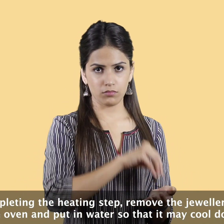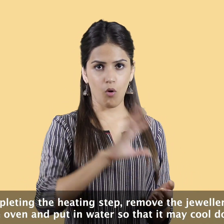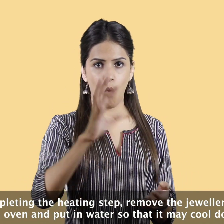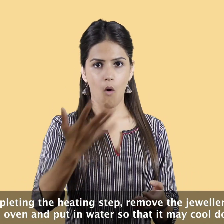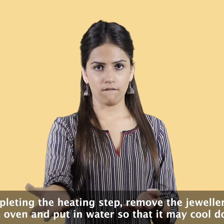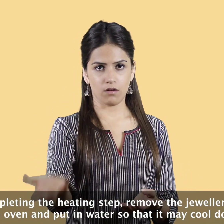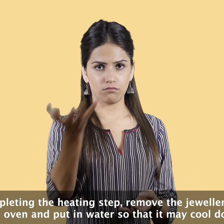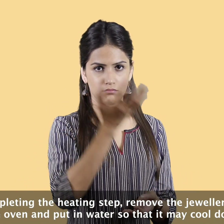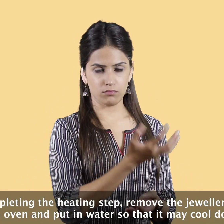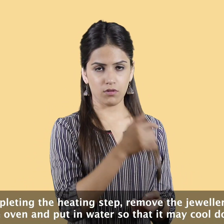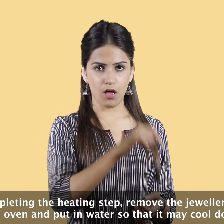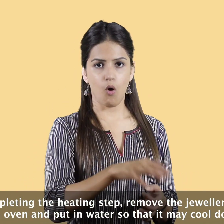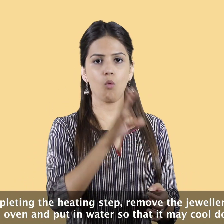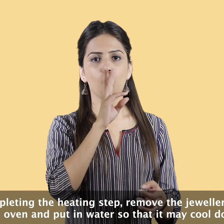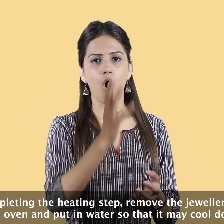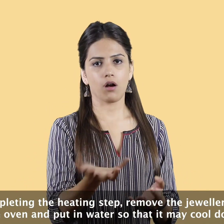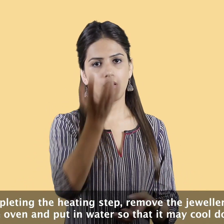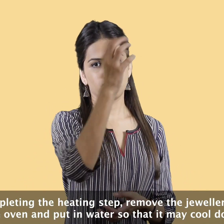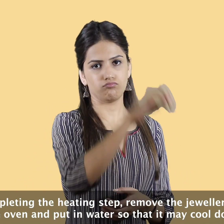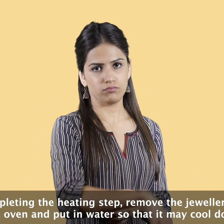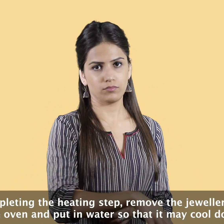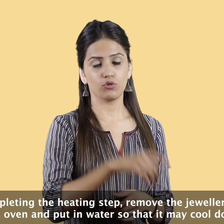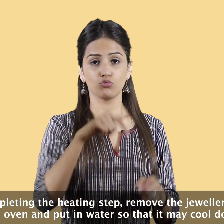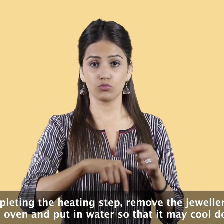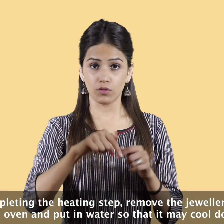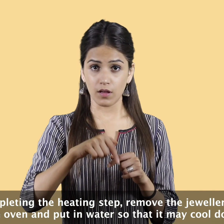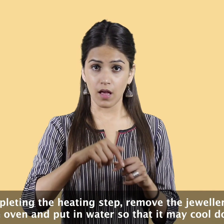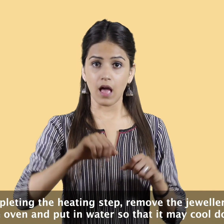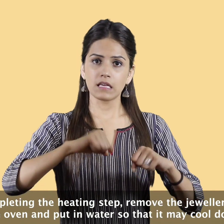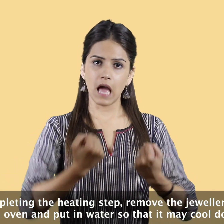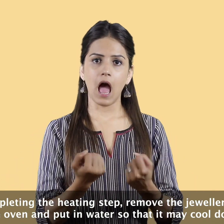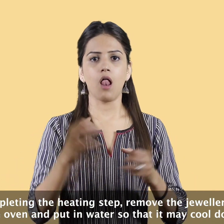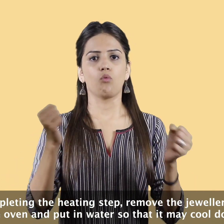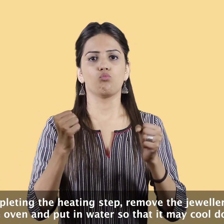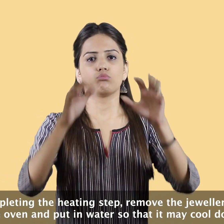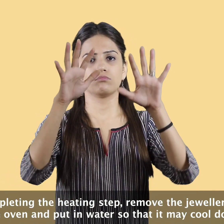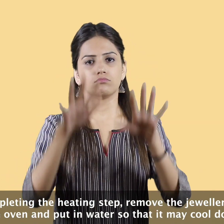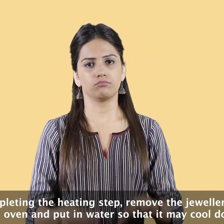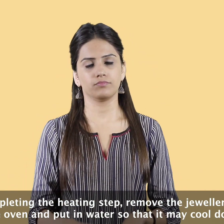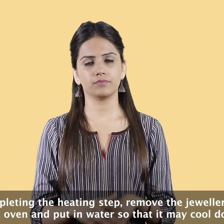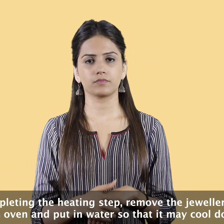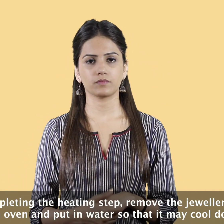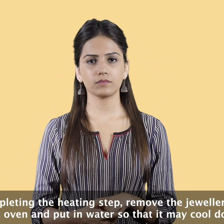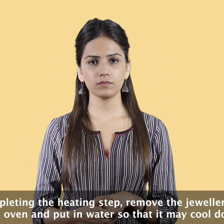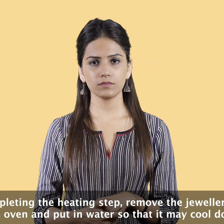jewelry piece from the oven and put in water so that it may cool down.